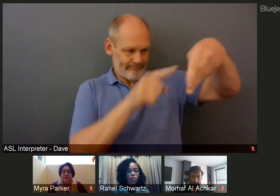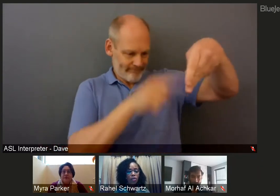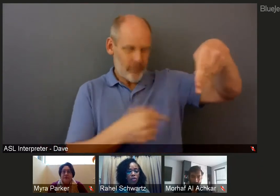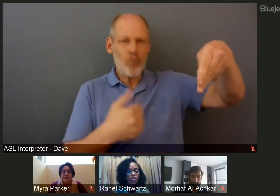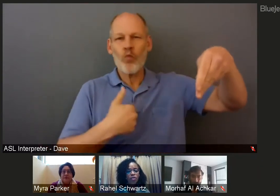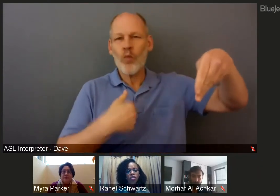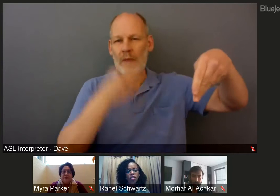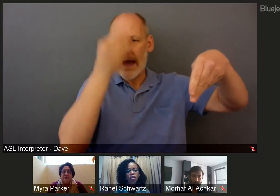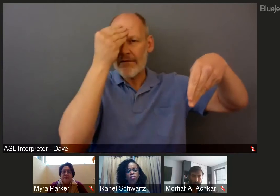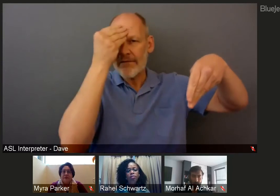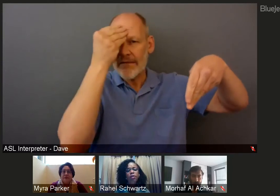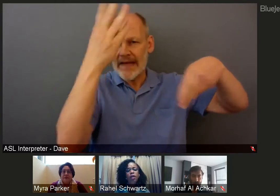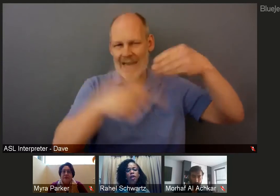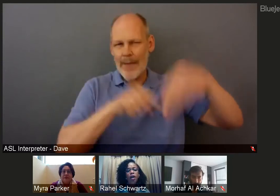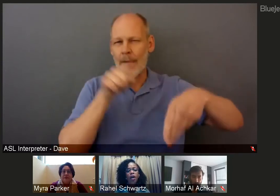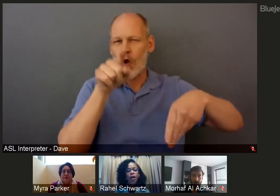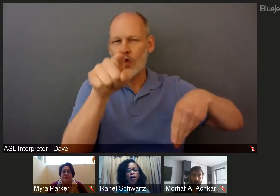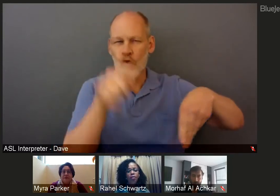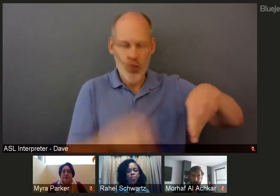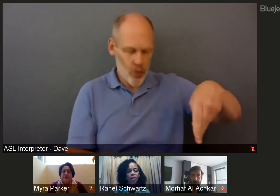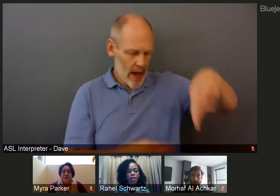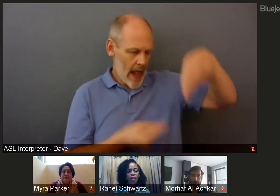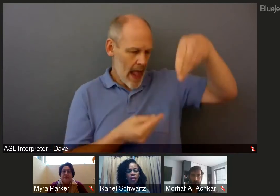and give you this, instead of